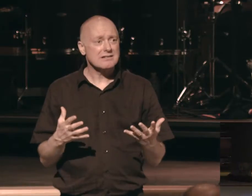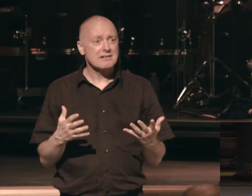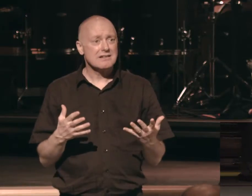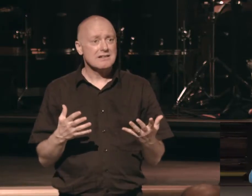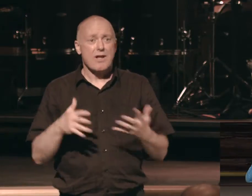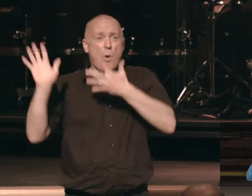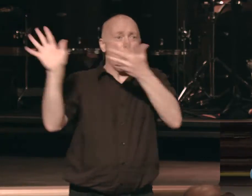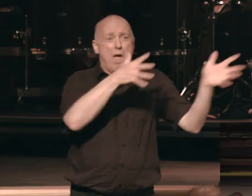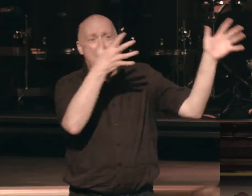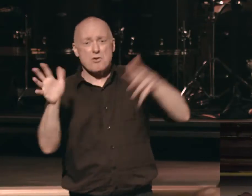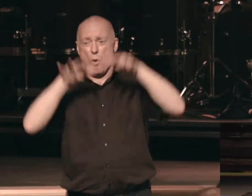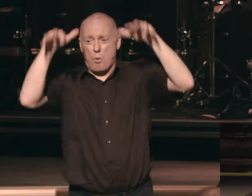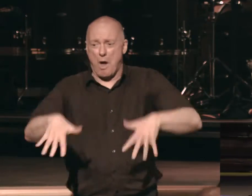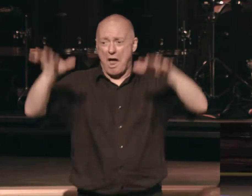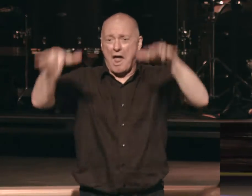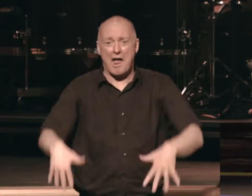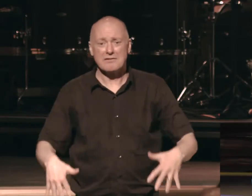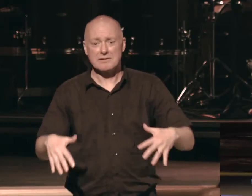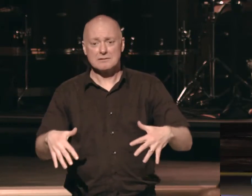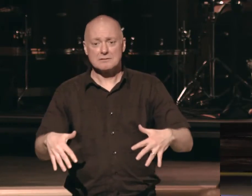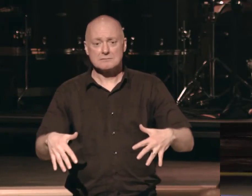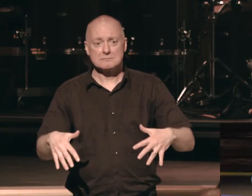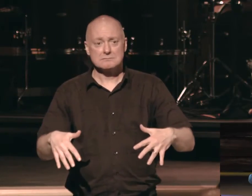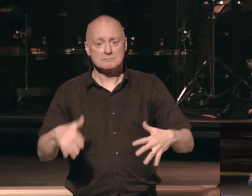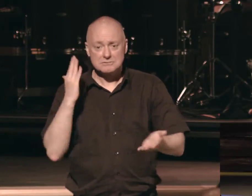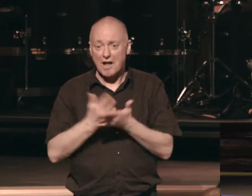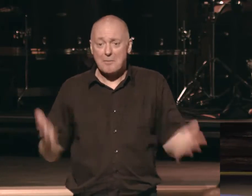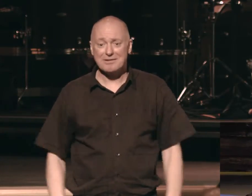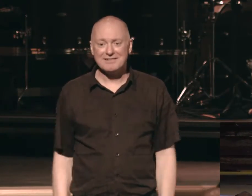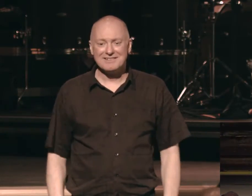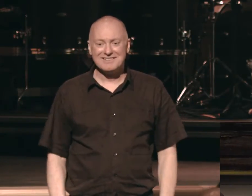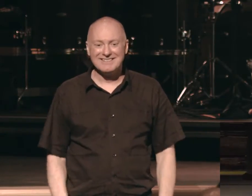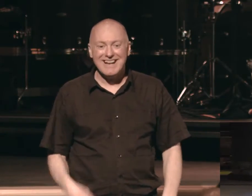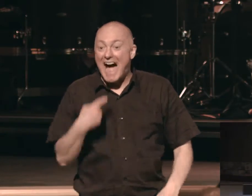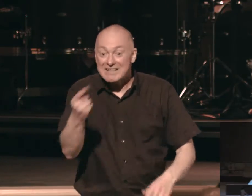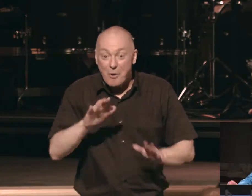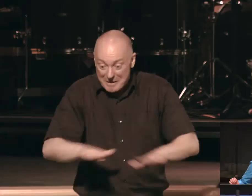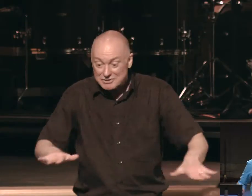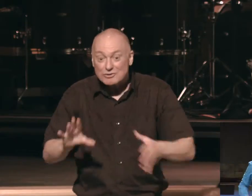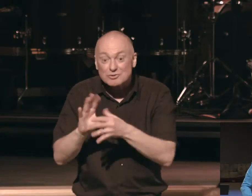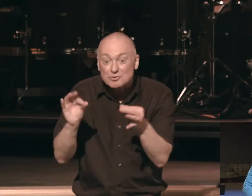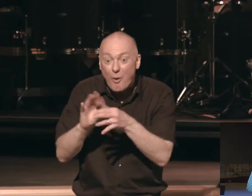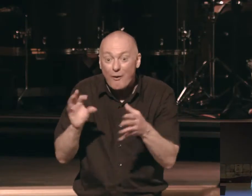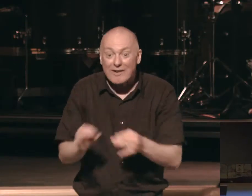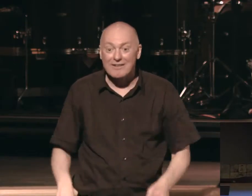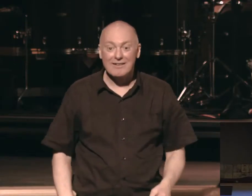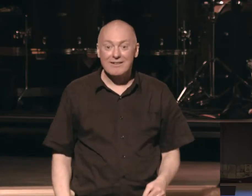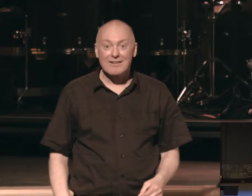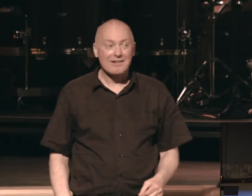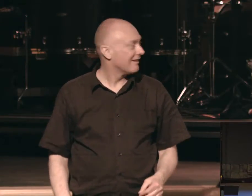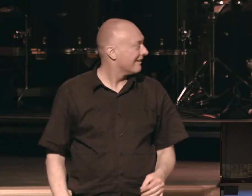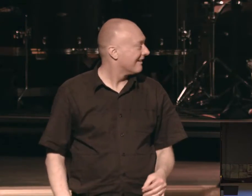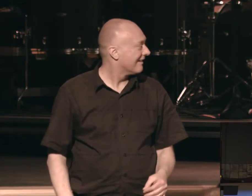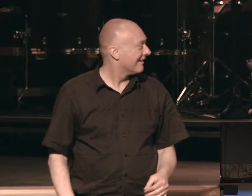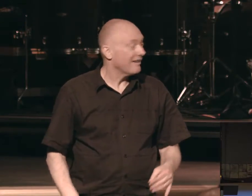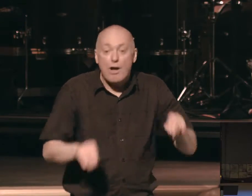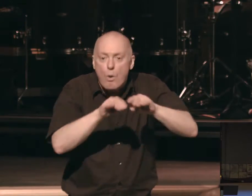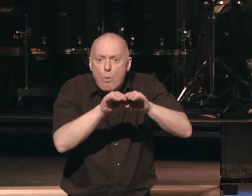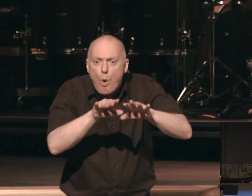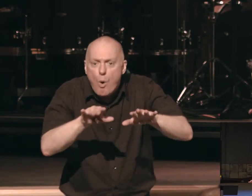in his might, the wind and the waves, they actually stop. I love telling my kids a story. And I go, at that point, kids, everything went.